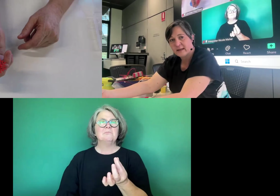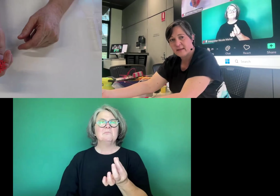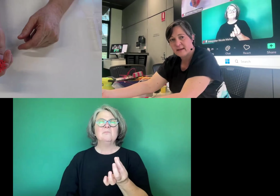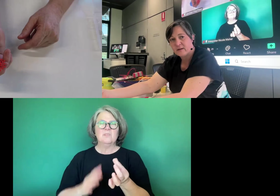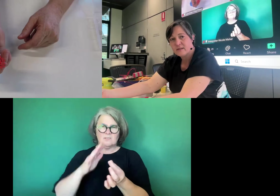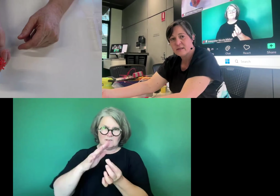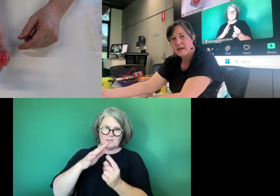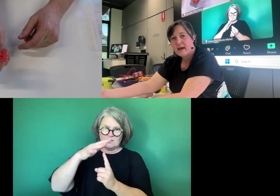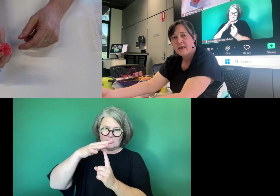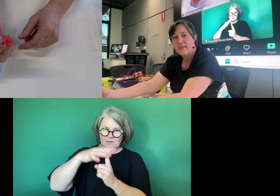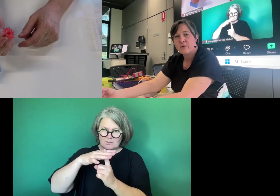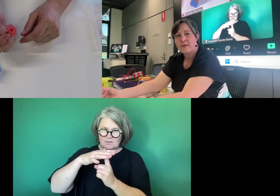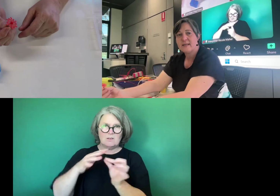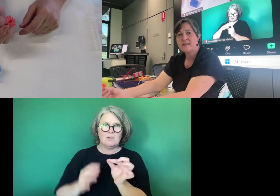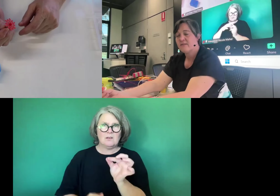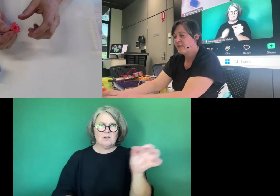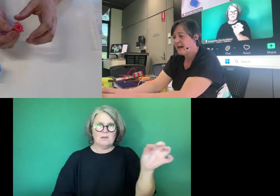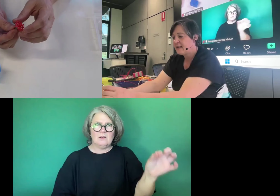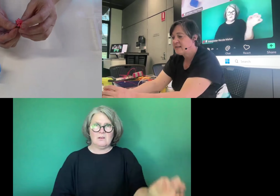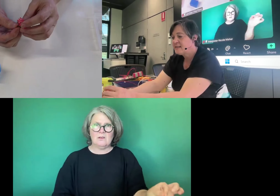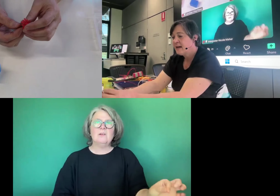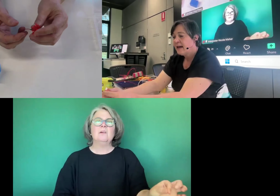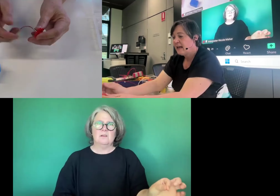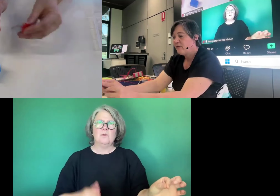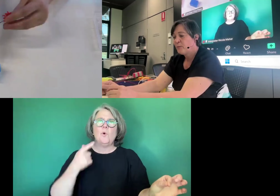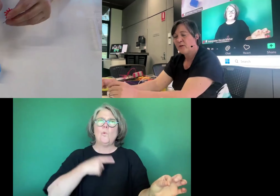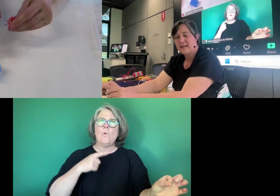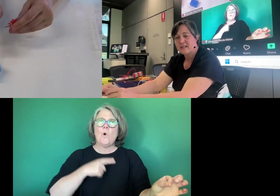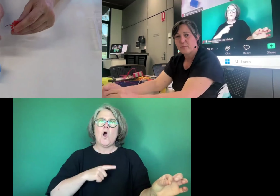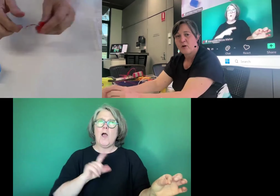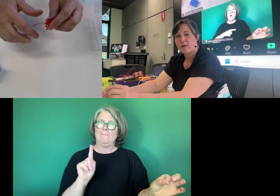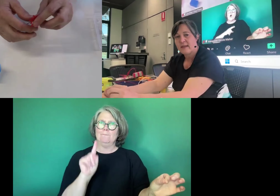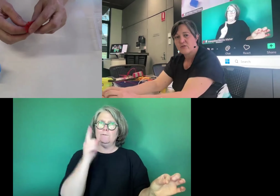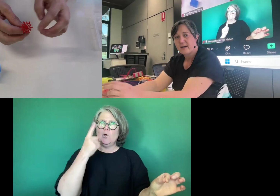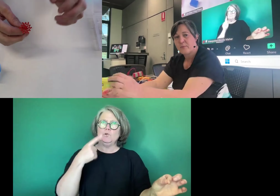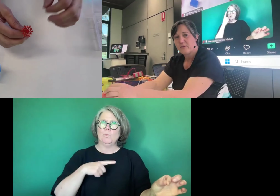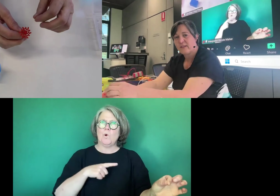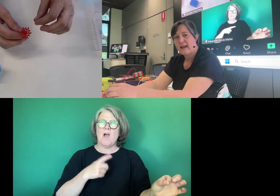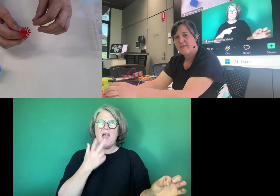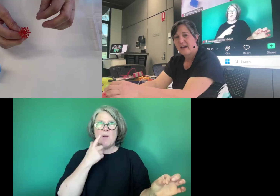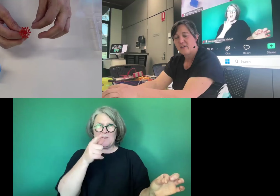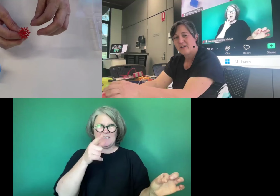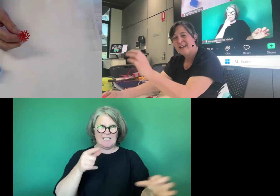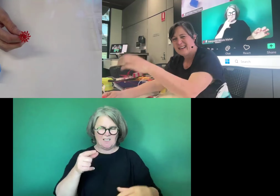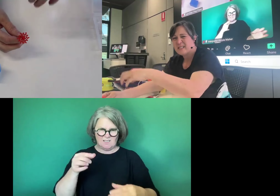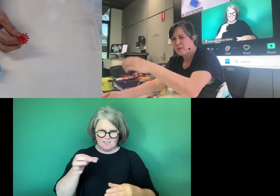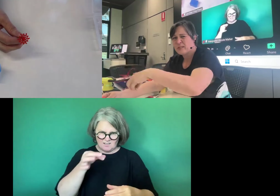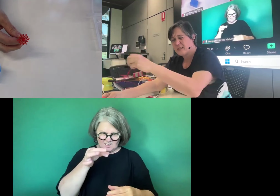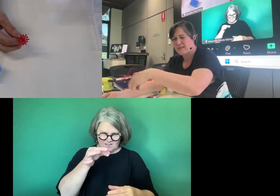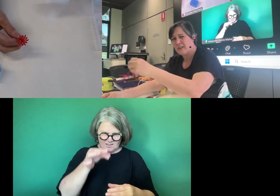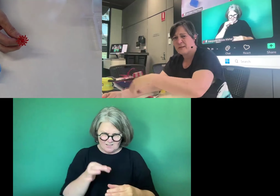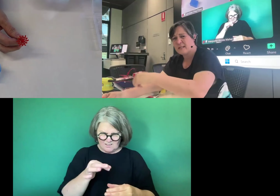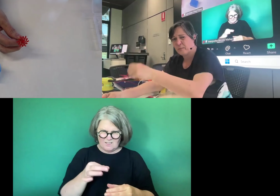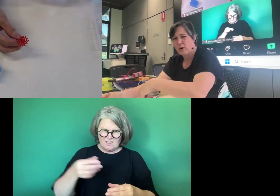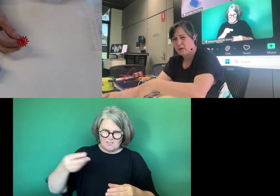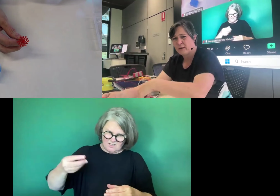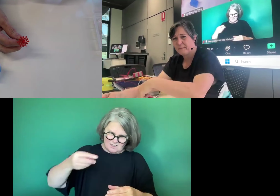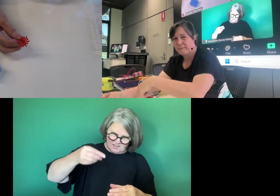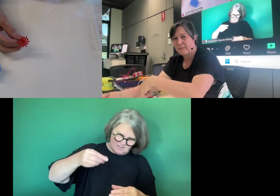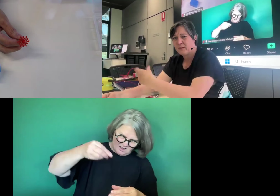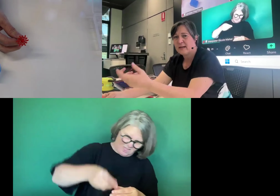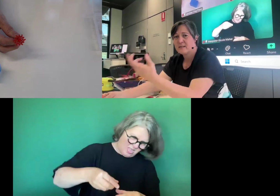before you do anything else. And the reason for that is if you put it into the block and then try to put the fan on, it just pushes it further into